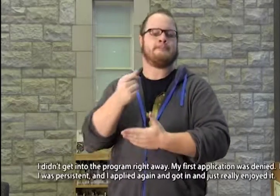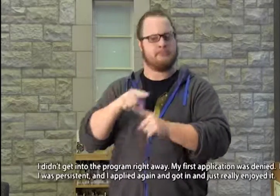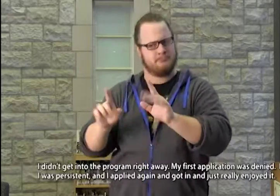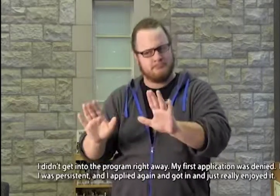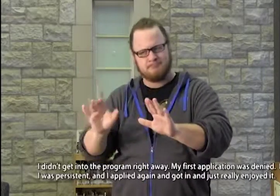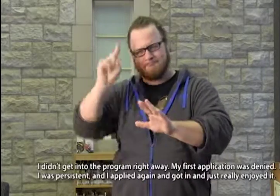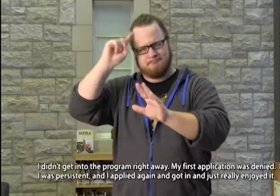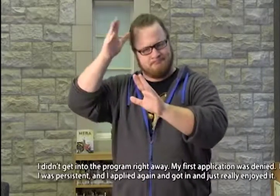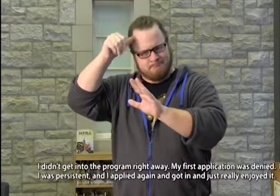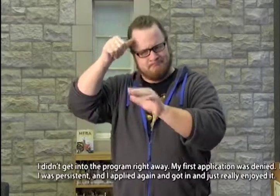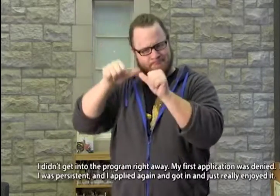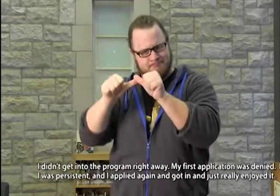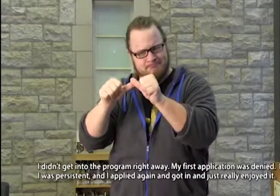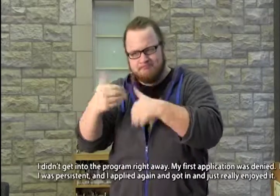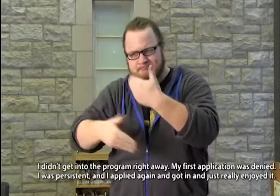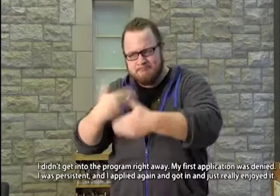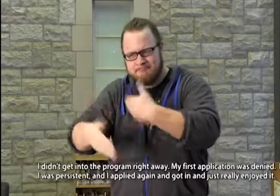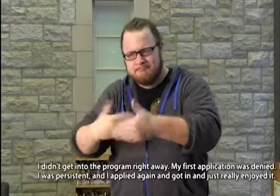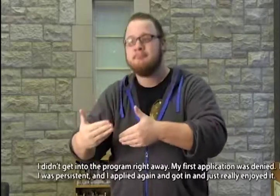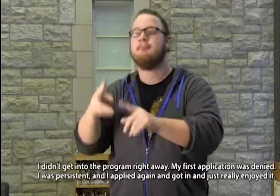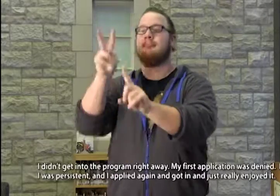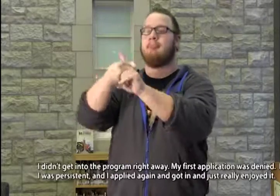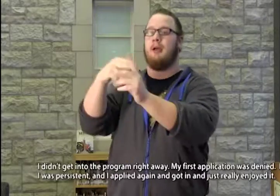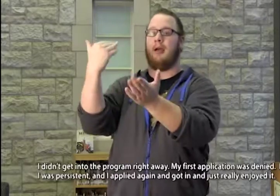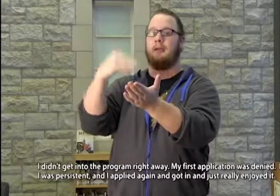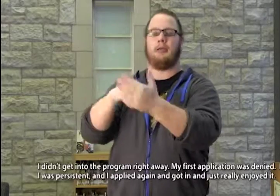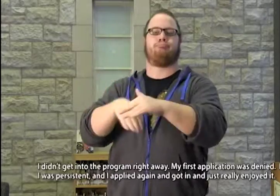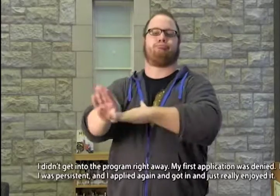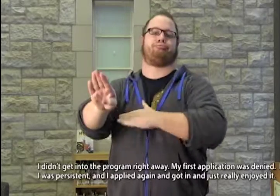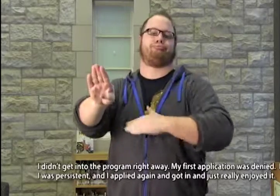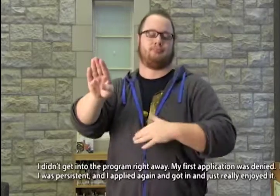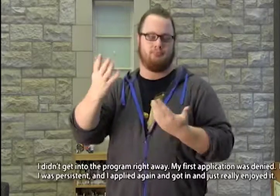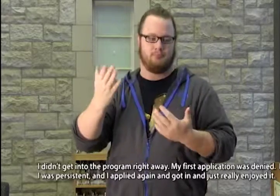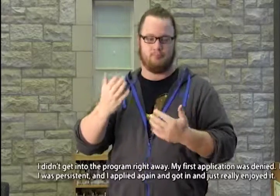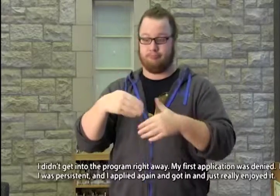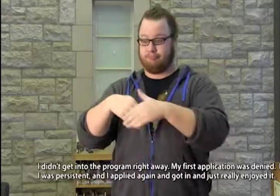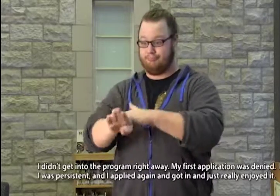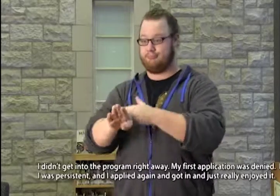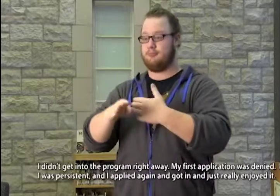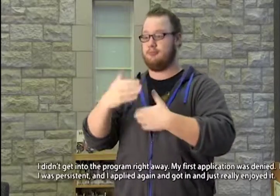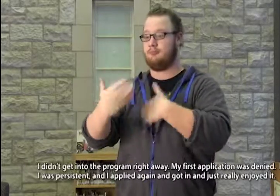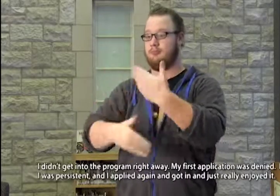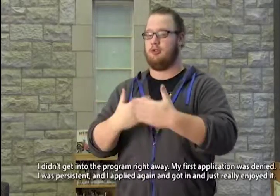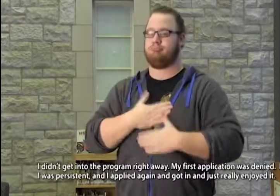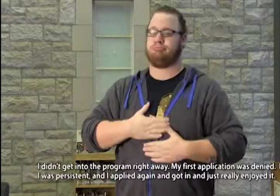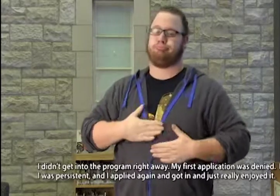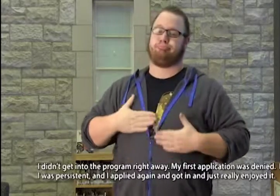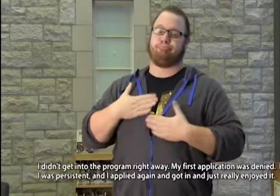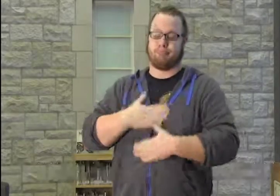application was denied, but I was persistent, and I applied again and got in, and just really enjoyed it.